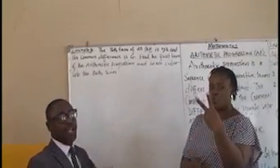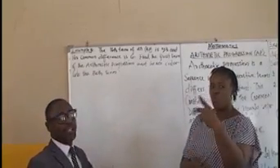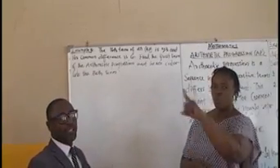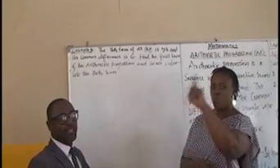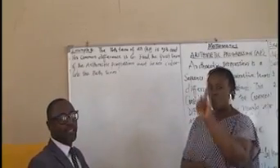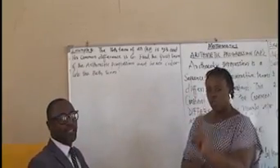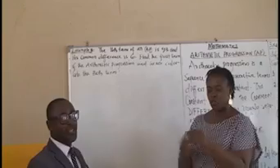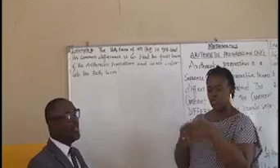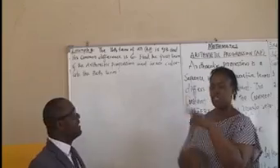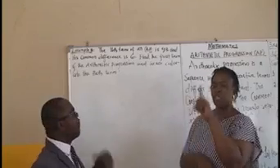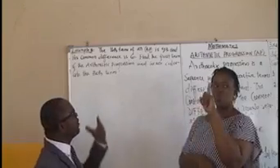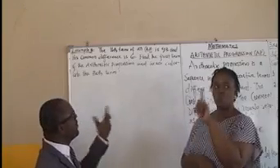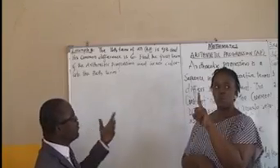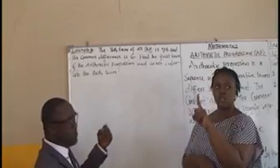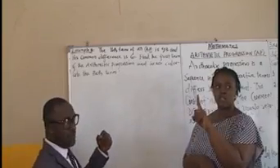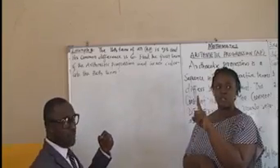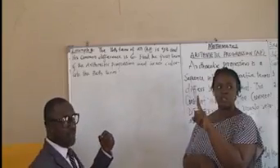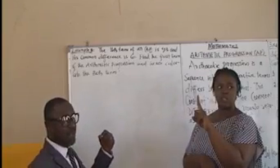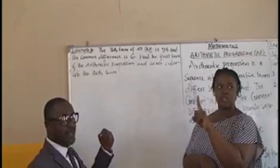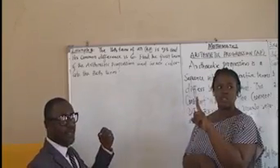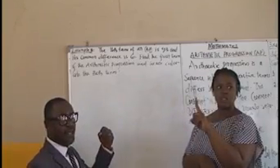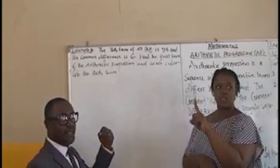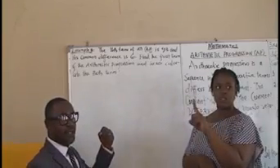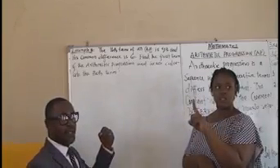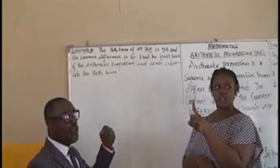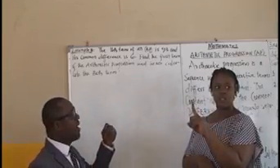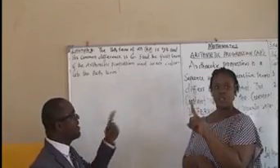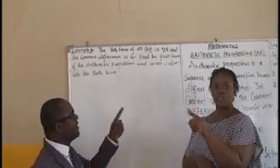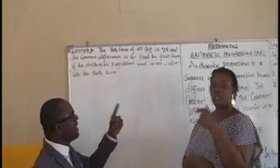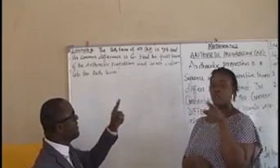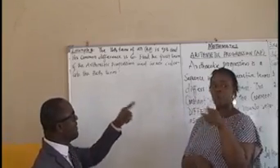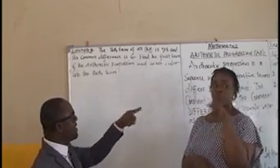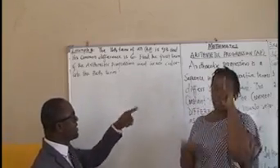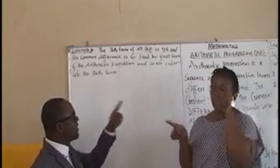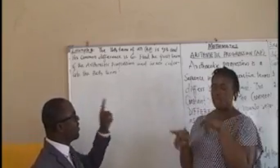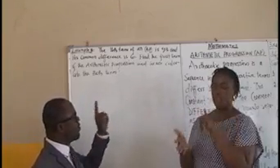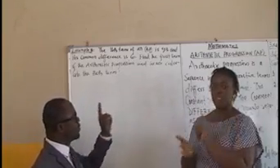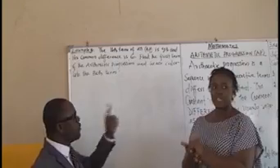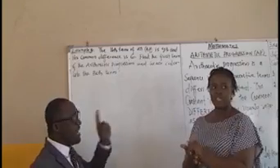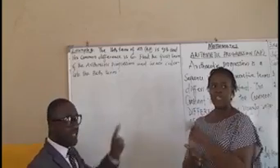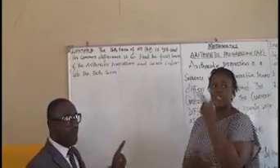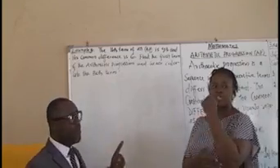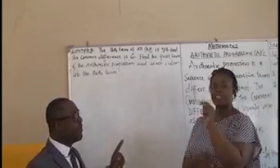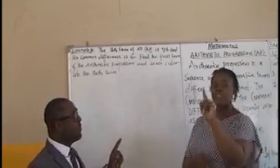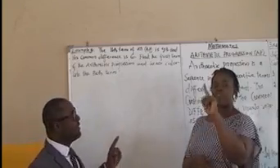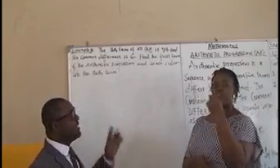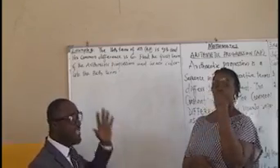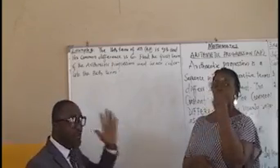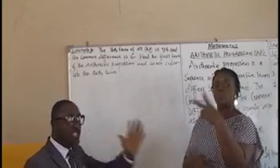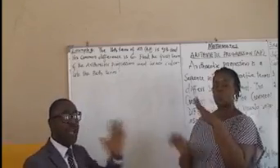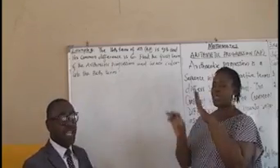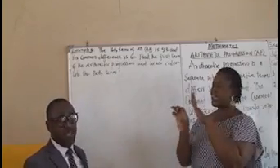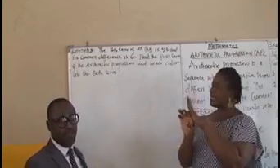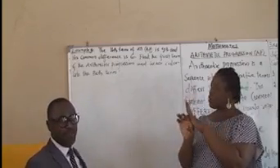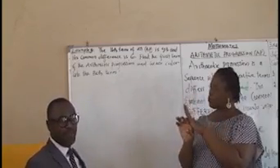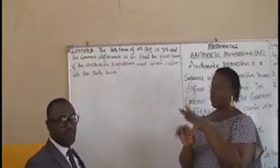want to find. Now what do? You agree that the first 2 examples, the